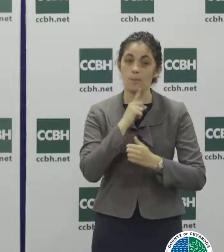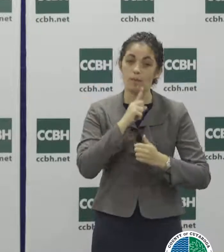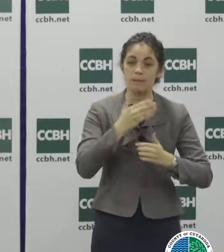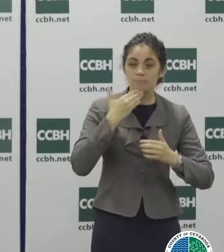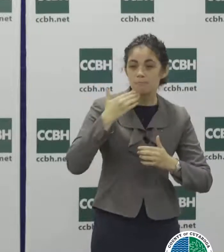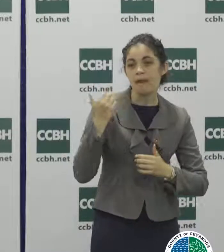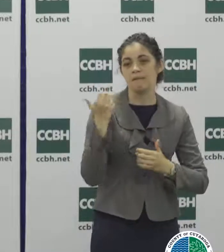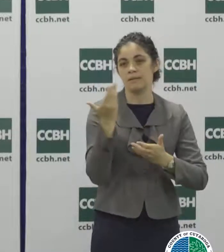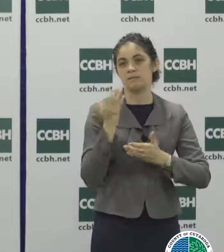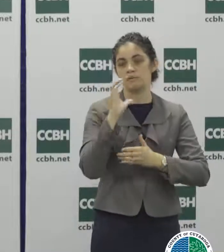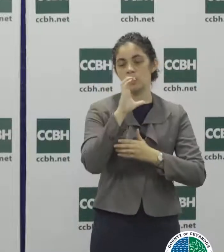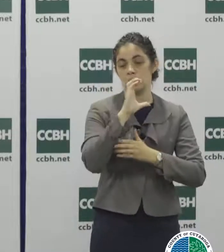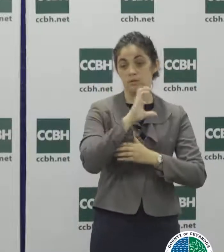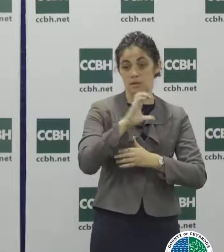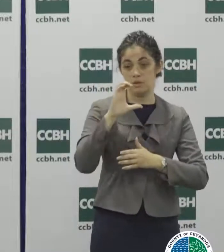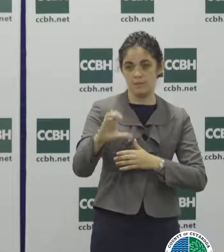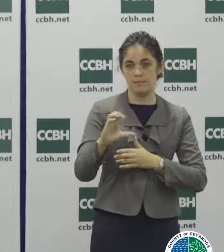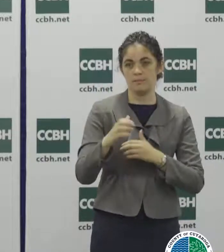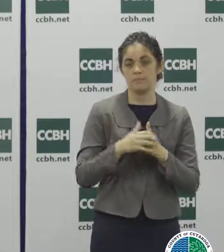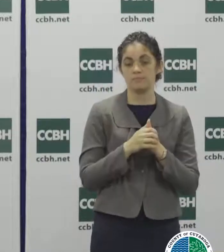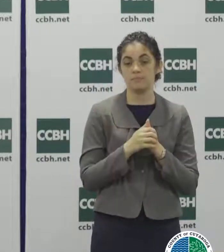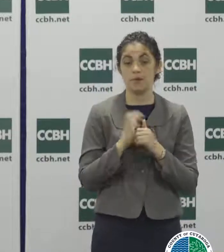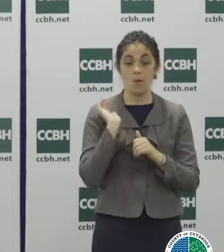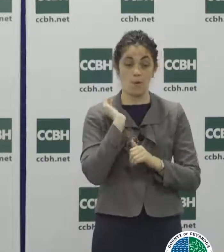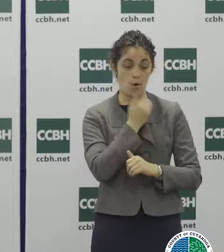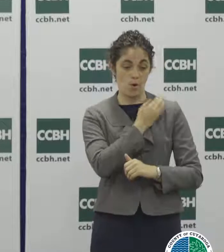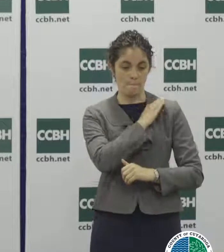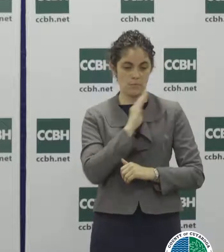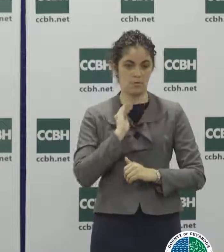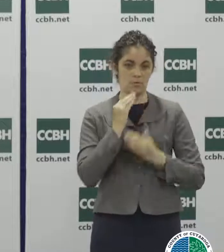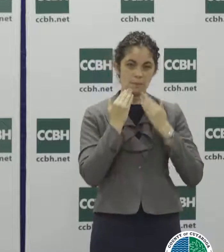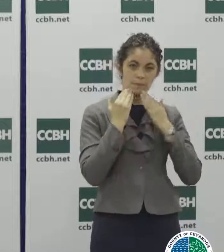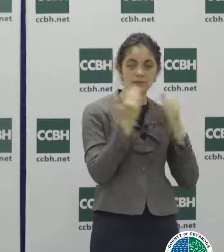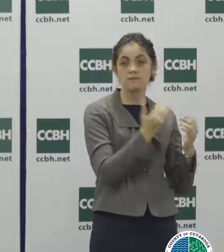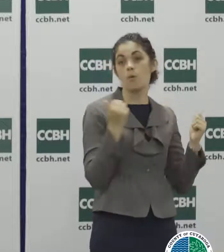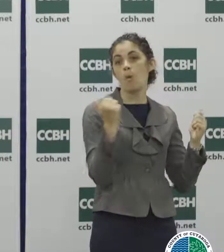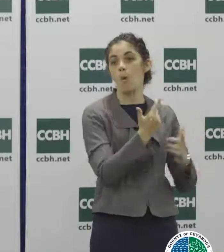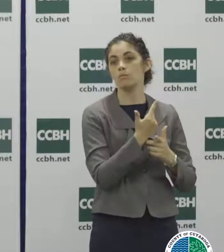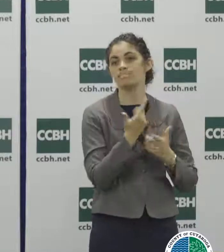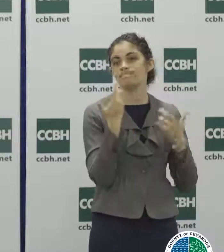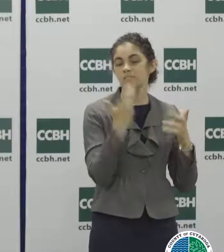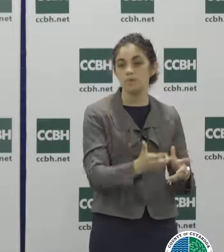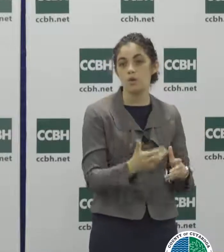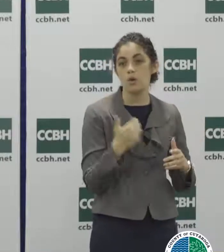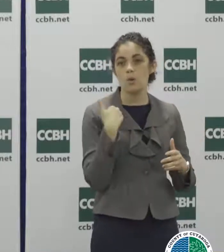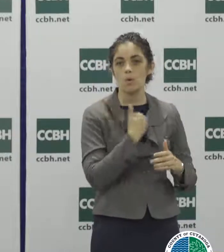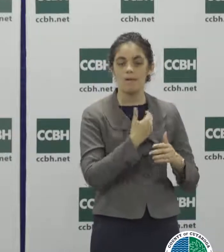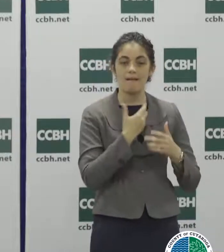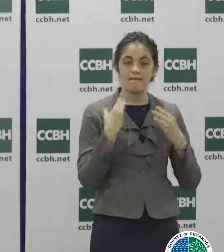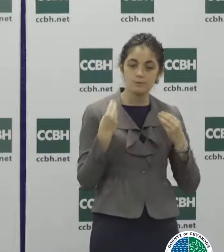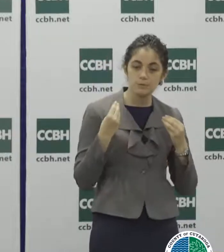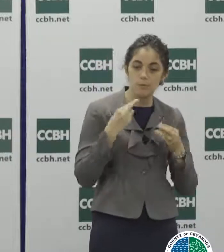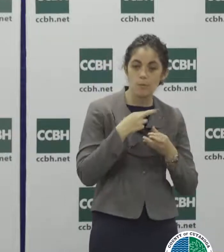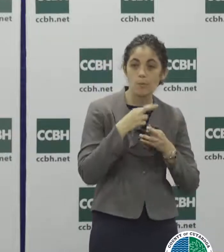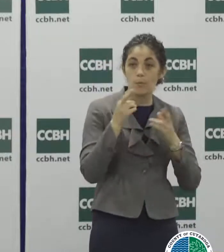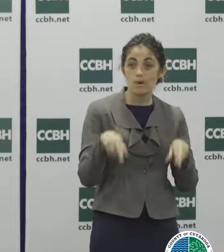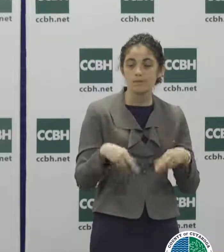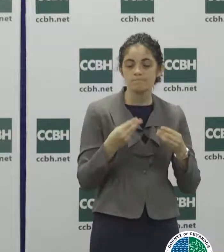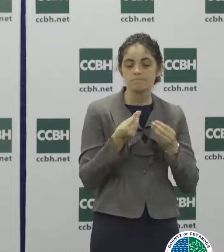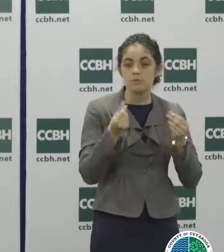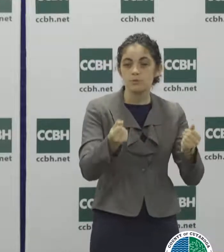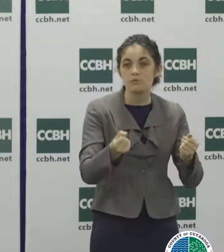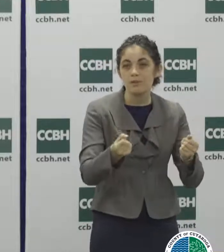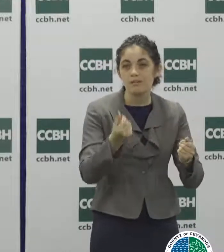as a community in that response for it. And so our board, in great appreciation for Dean Davis, have put together this resolution thanking